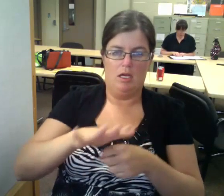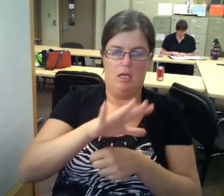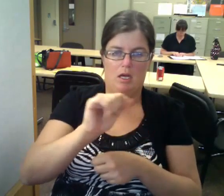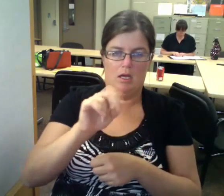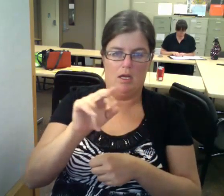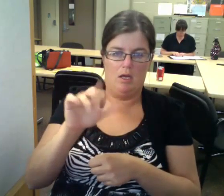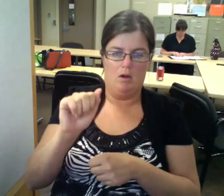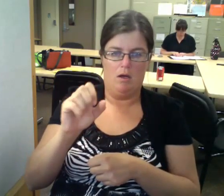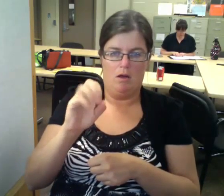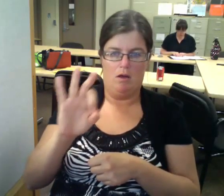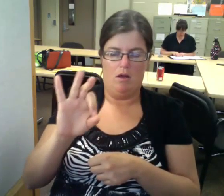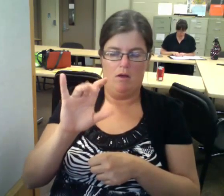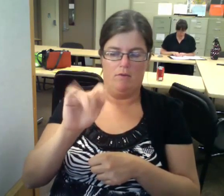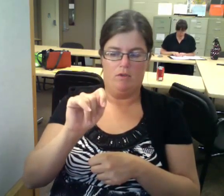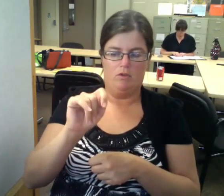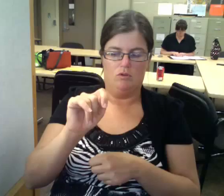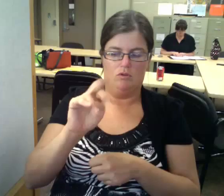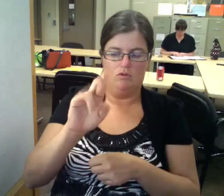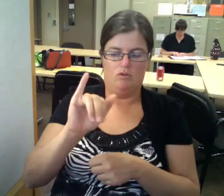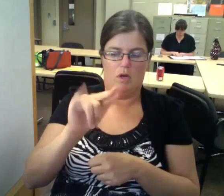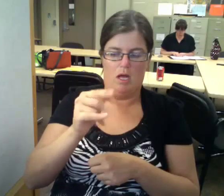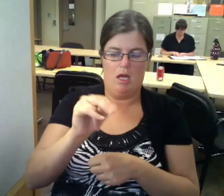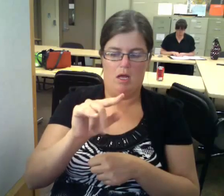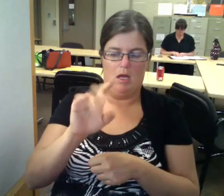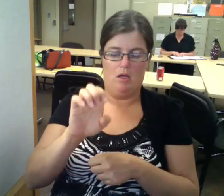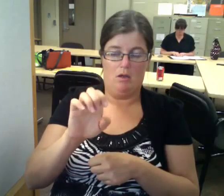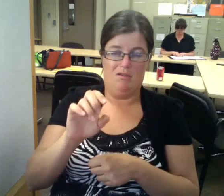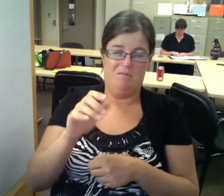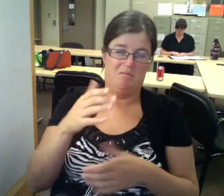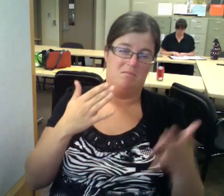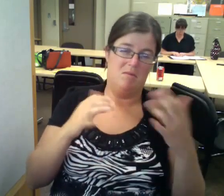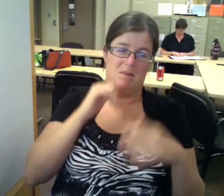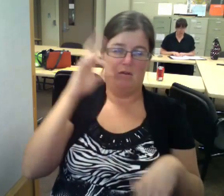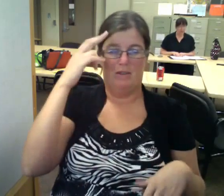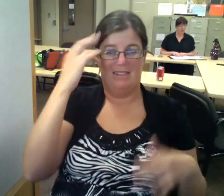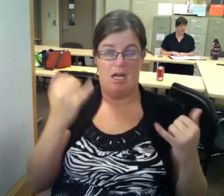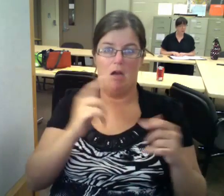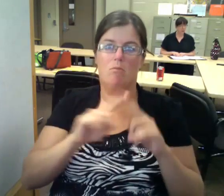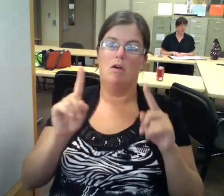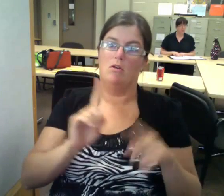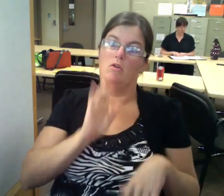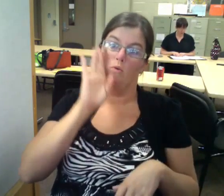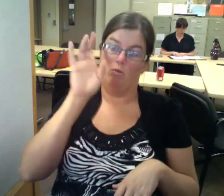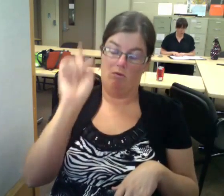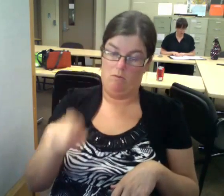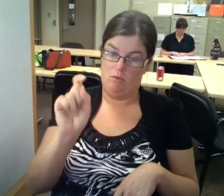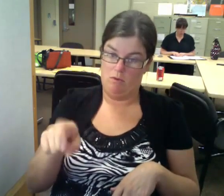You might not realize it now, but one day these formulas will be really useful to you all.